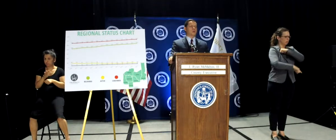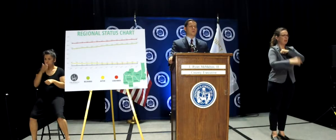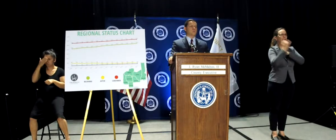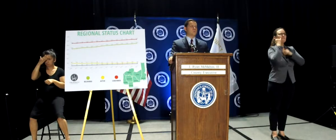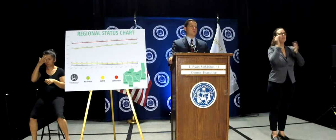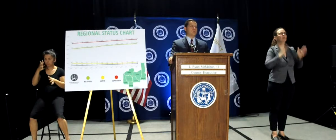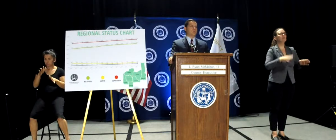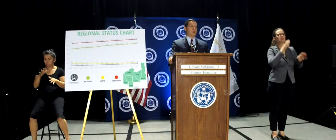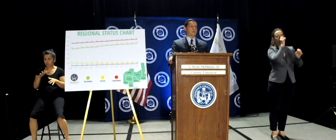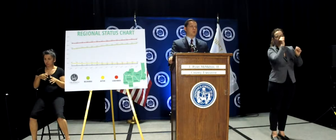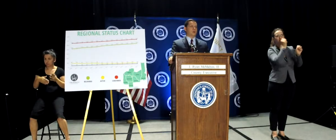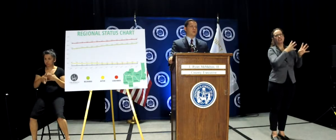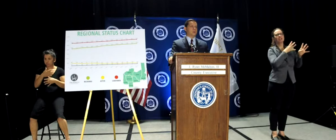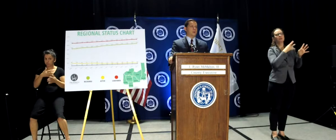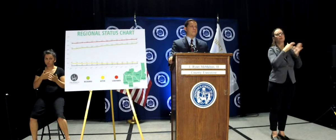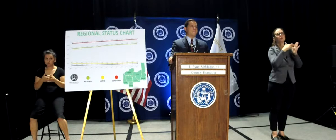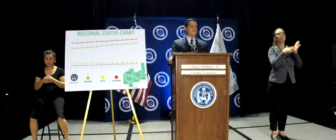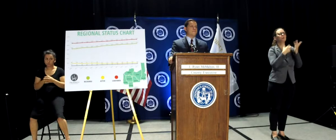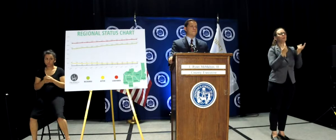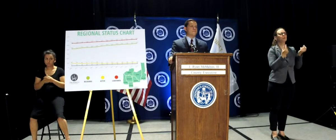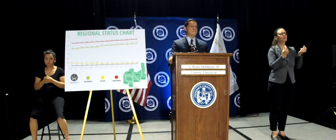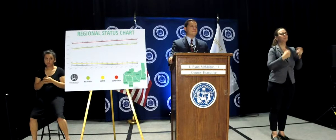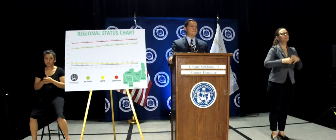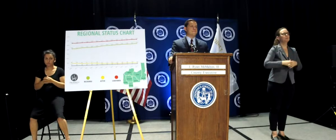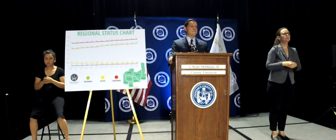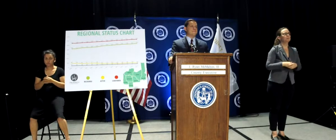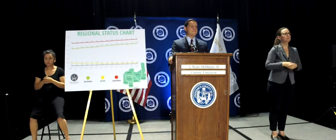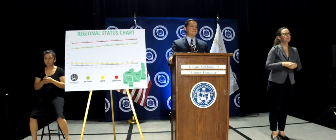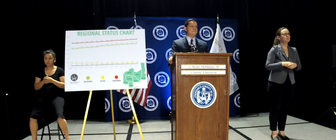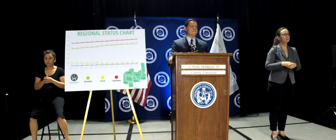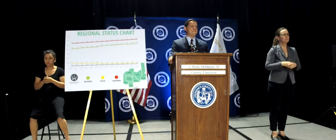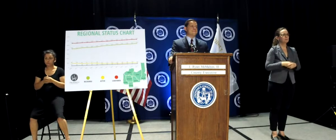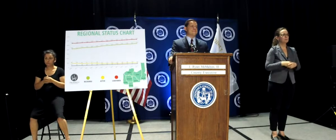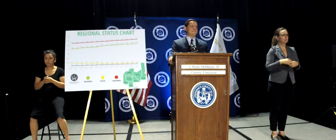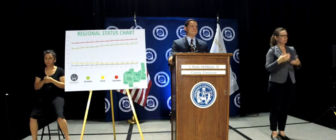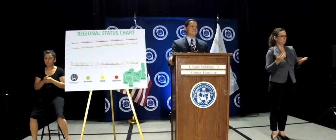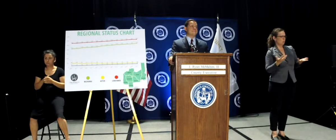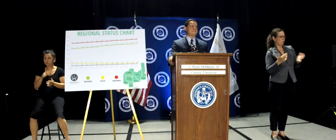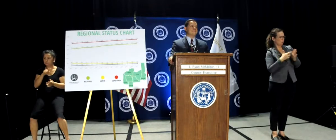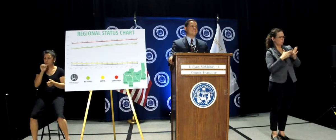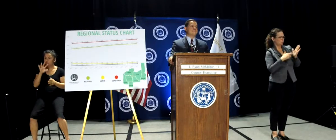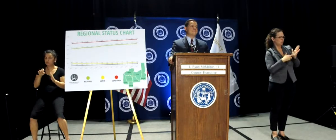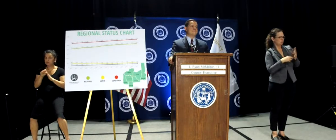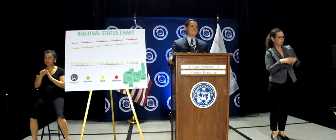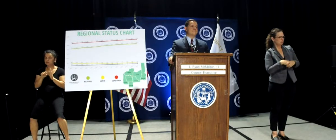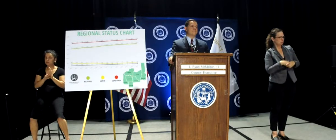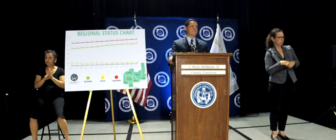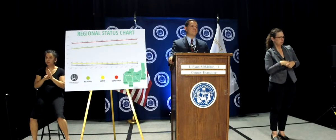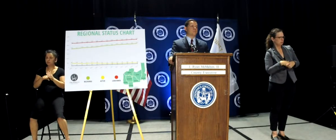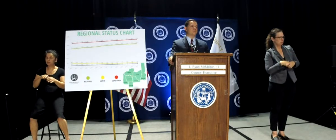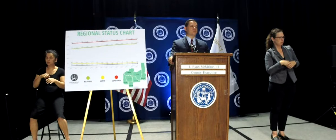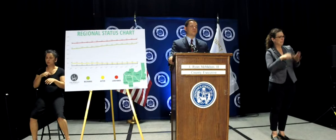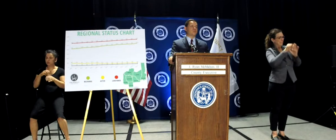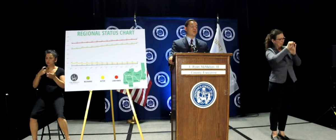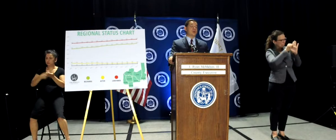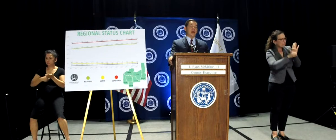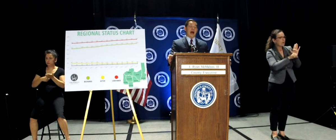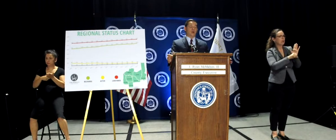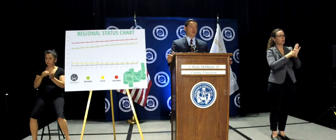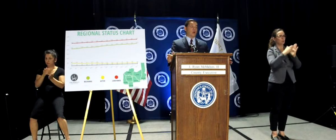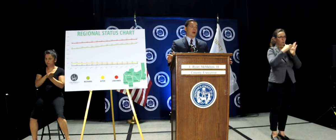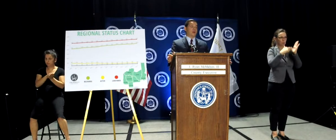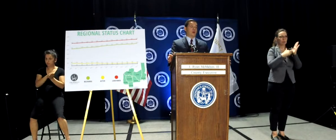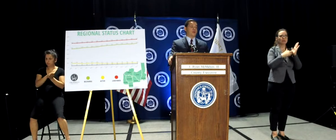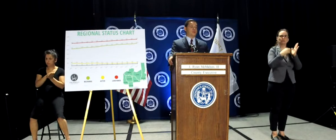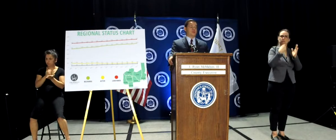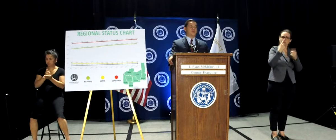What rules? What are you talking The about? state rules about practicing and gatherings. It seems like something like this where you see a lot of cases. I